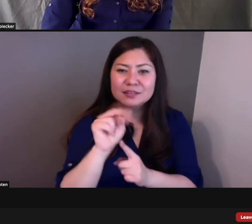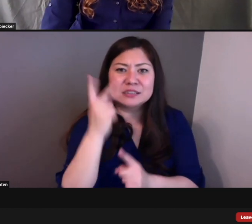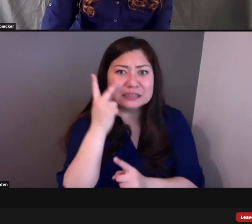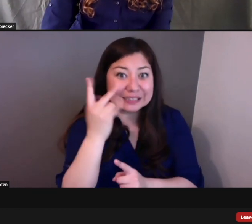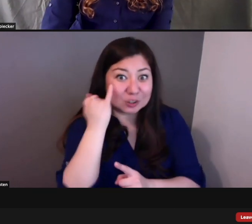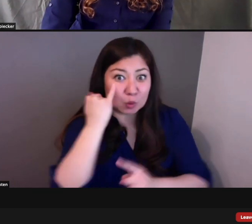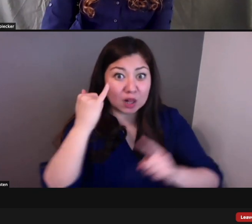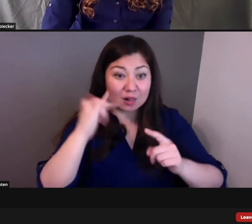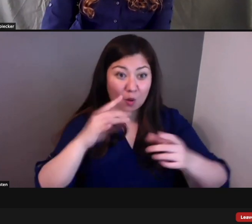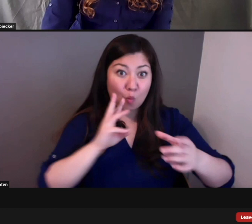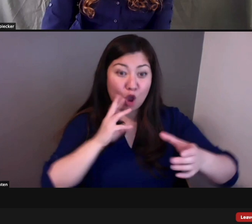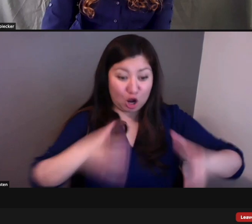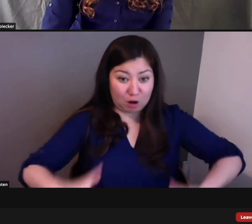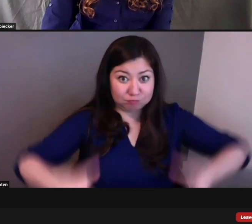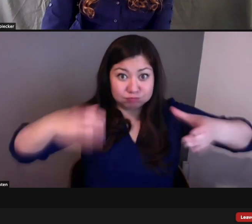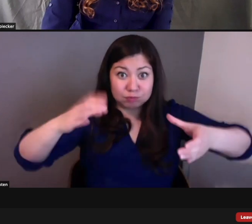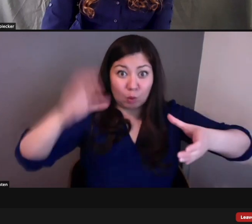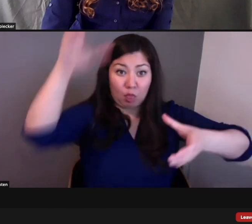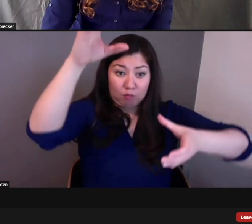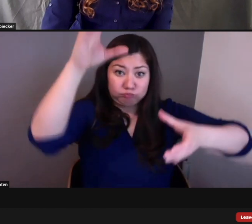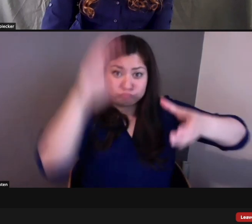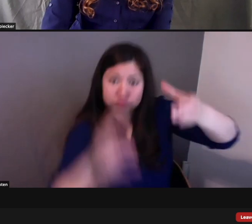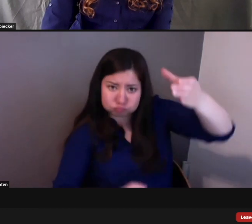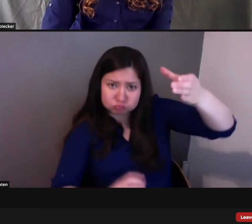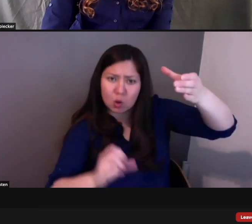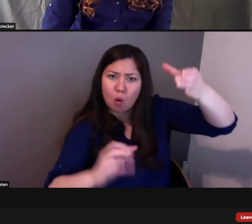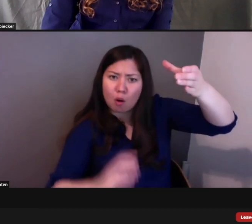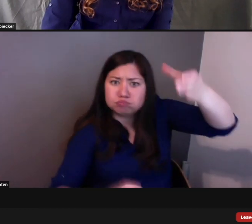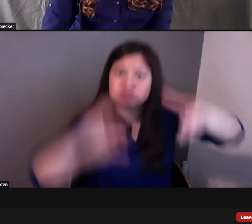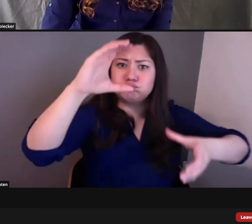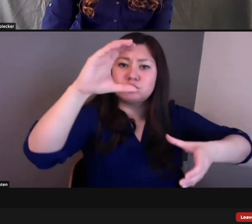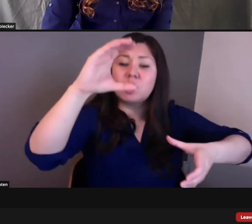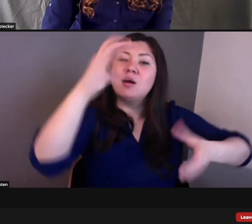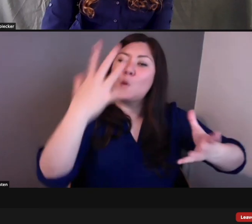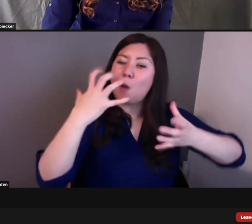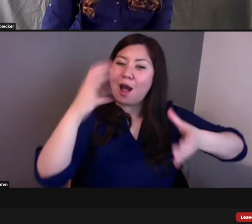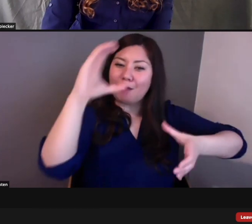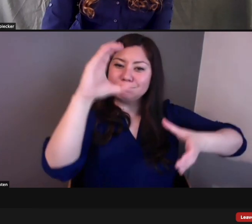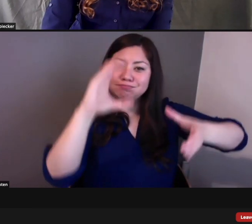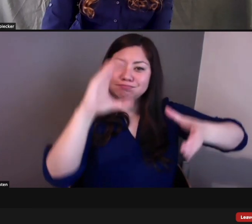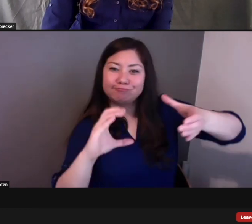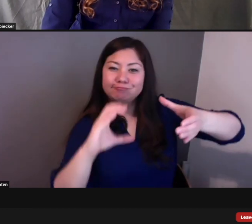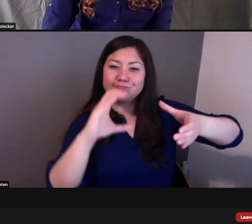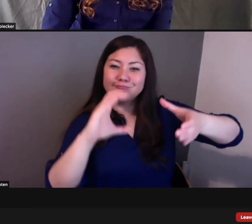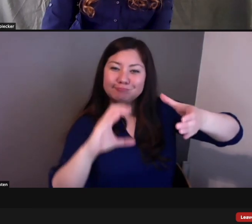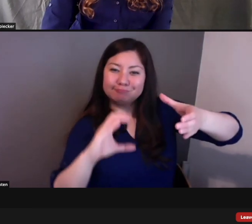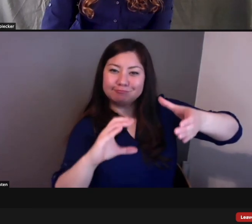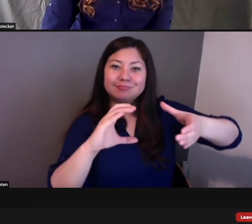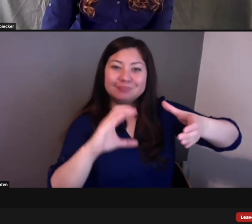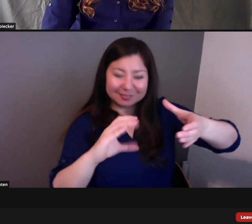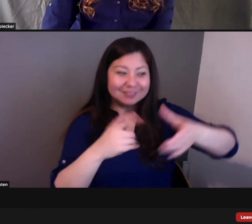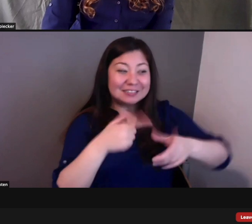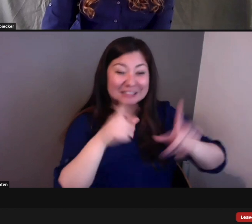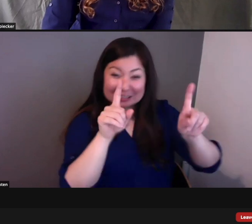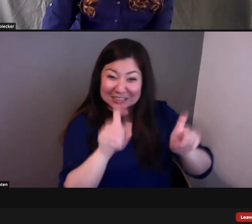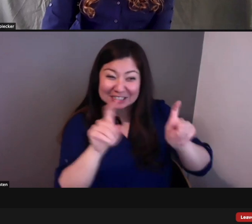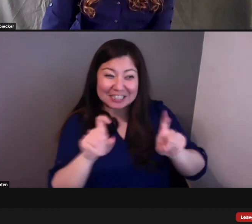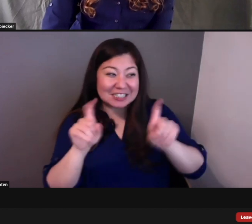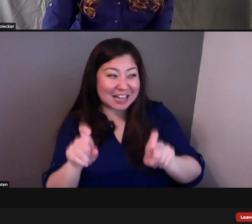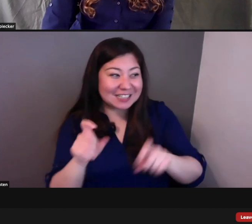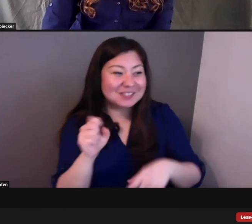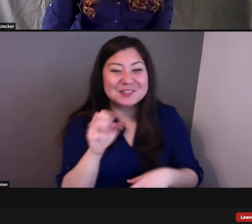STEM for this workshop. We hope to have different topics for workshops, and we will be in touch soon with those.